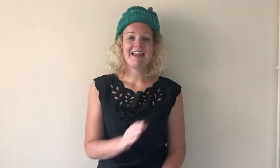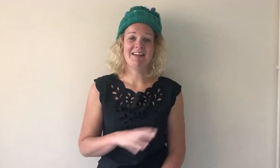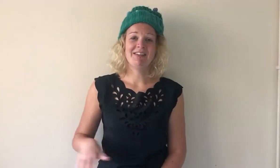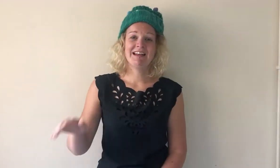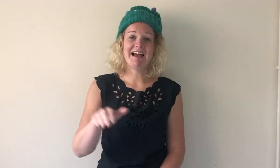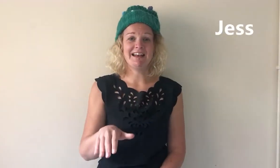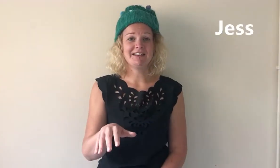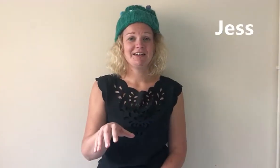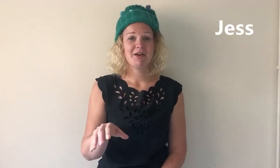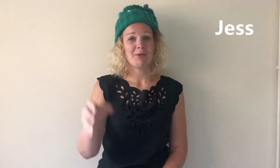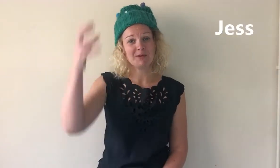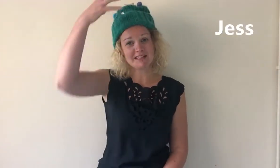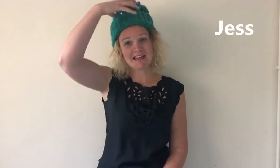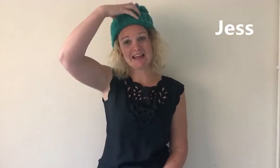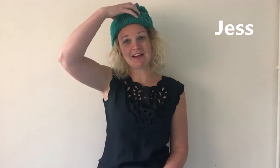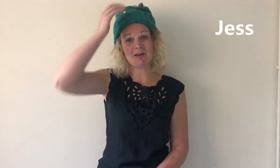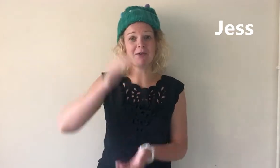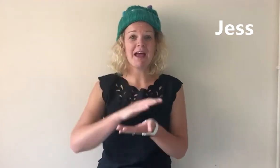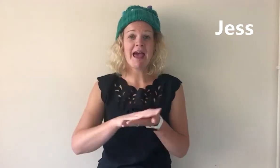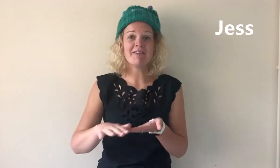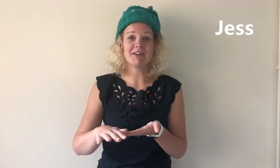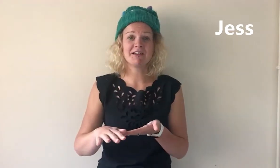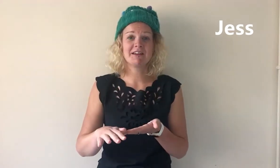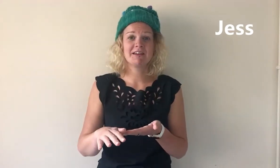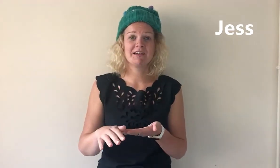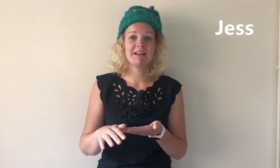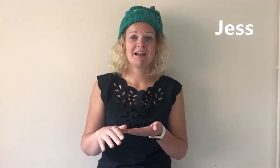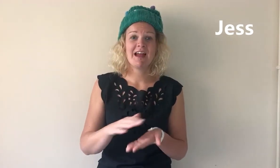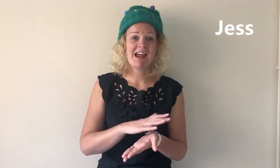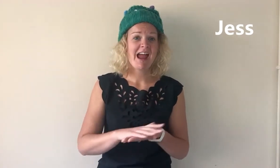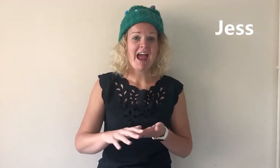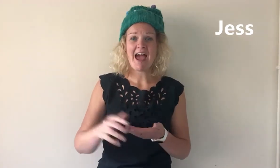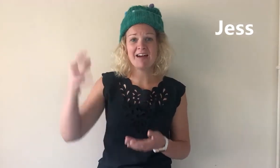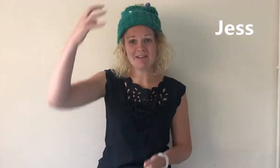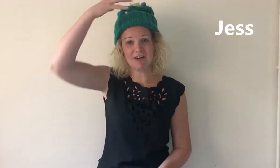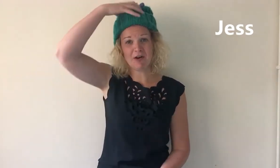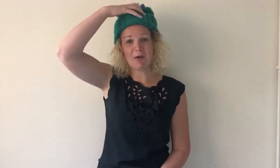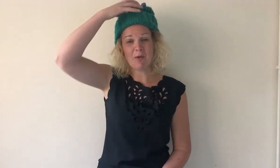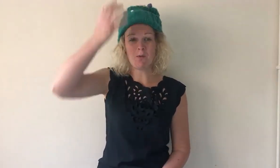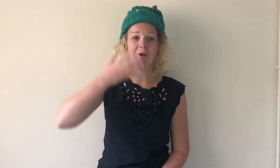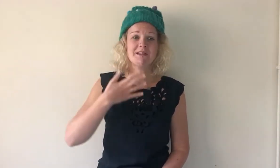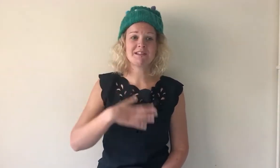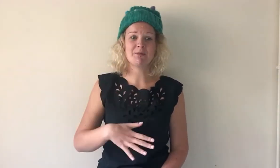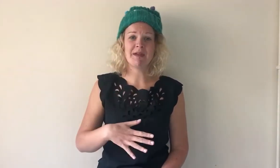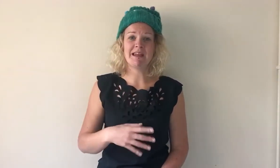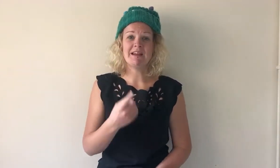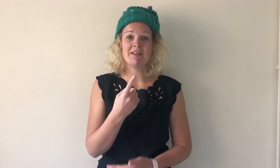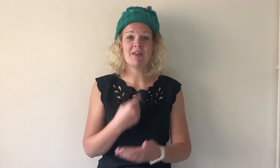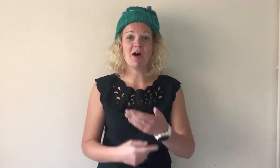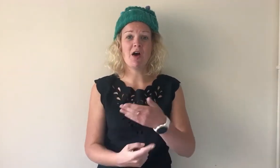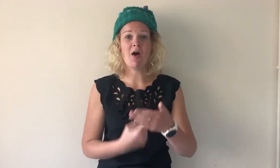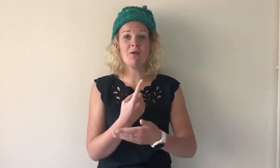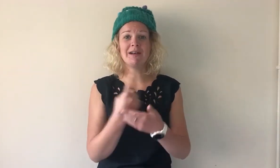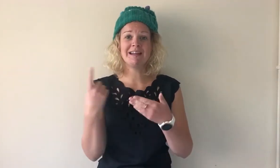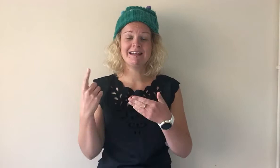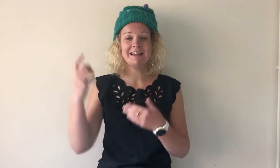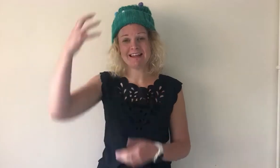In the land was a king called Herod. Herod wanted to be the only